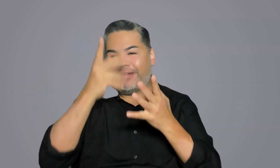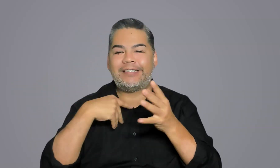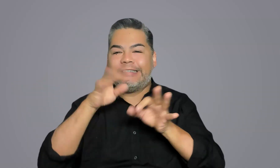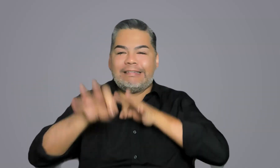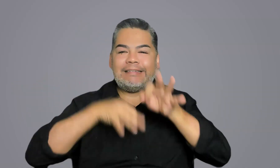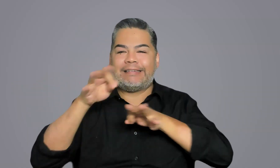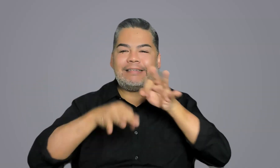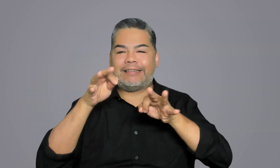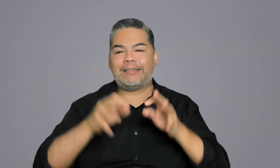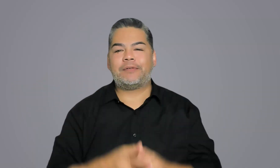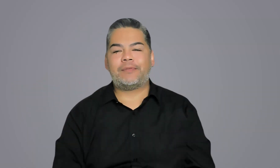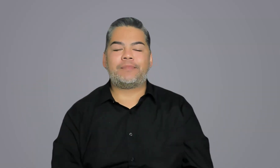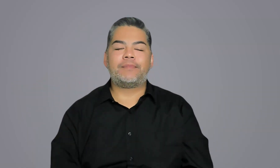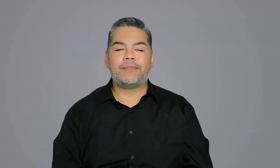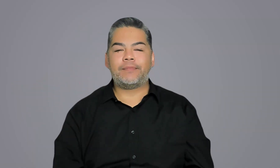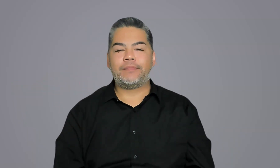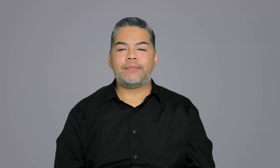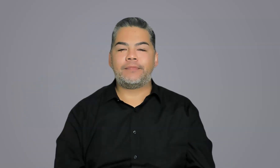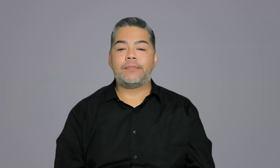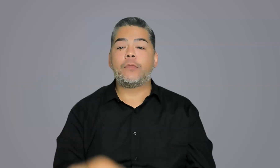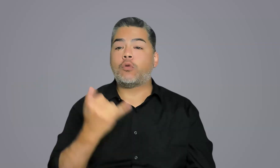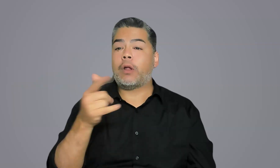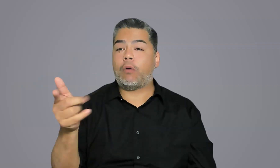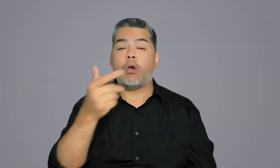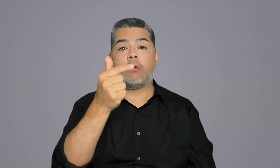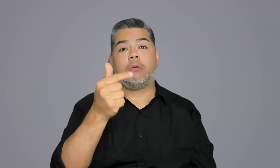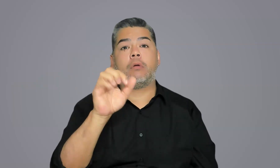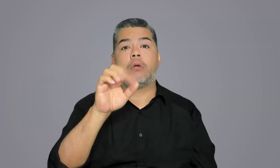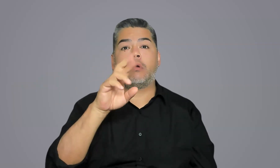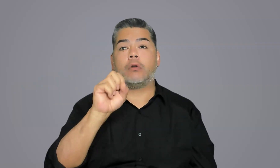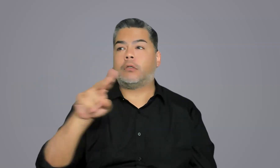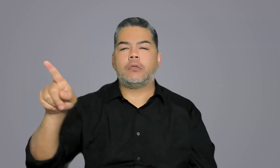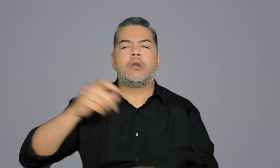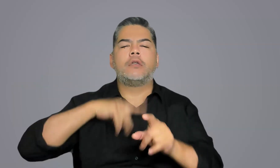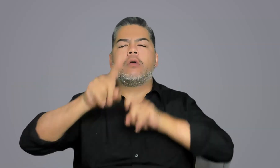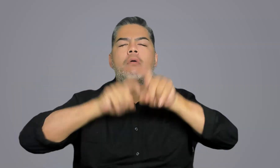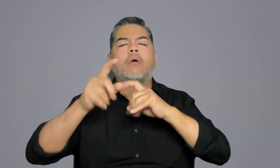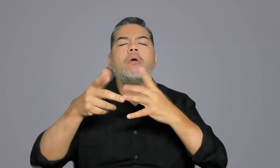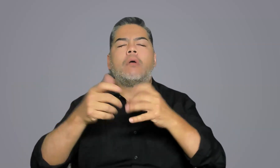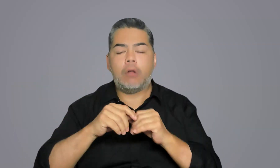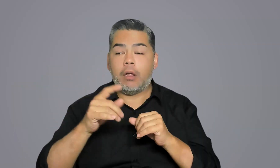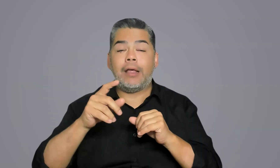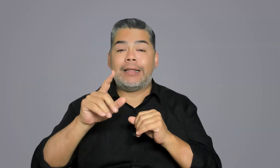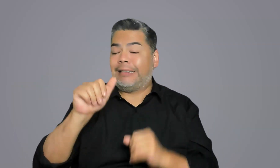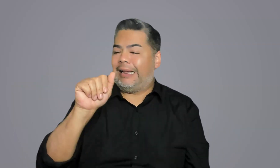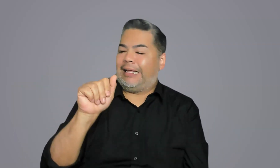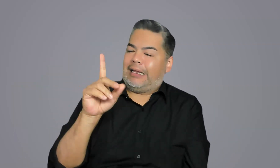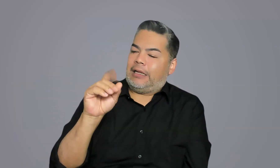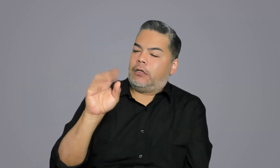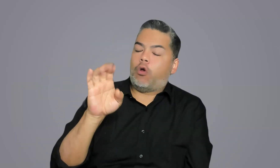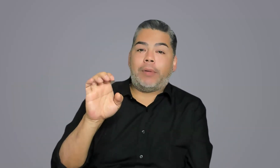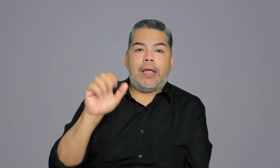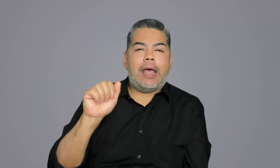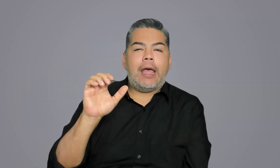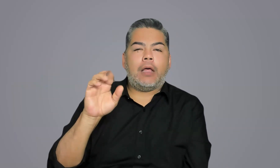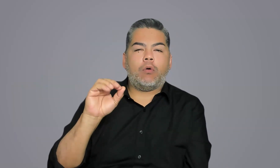So we're going to answer Gerson's first, and his question is Adobe Acrobat really the